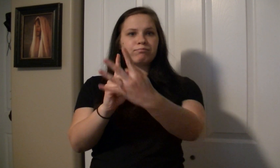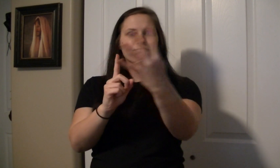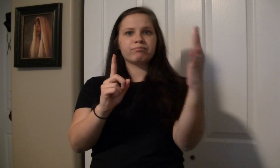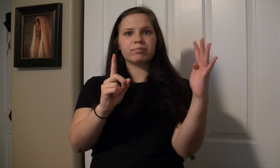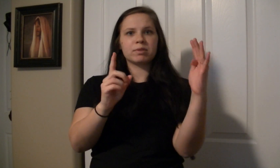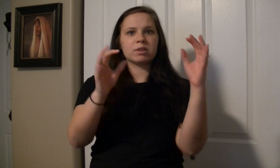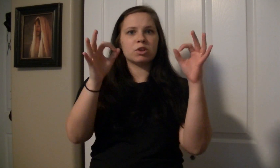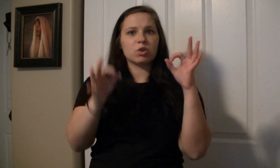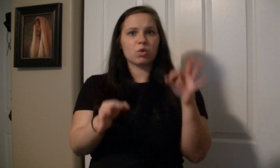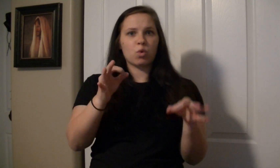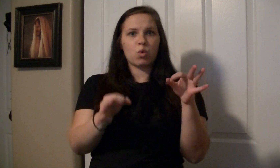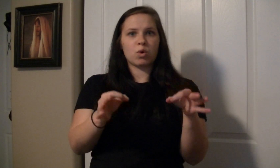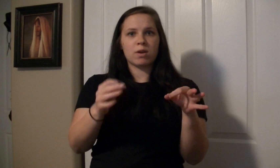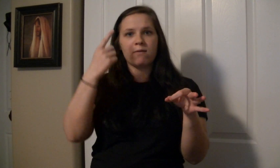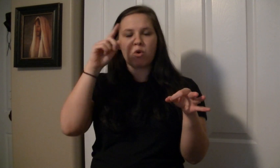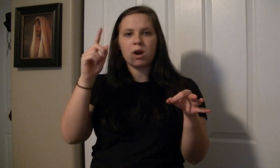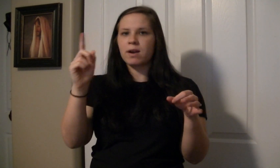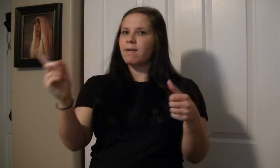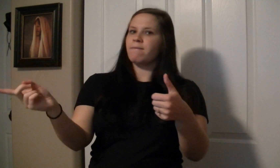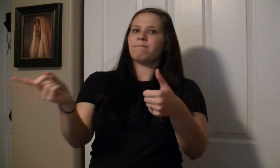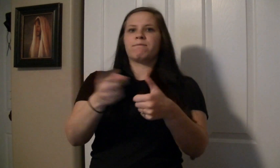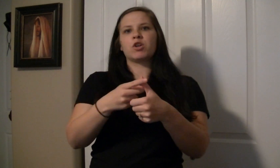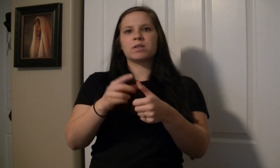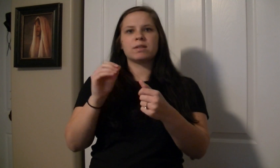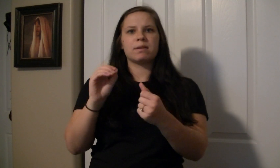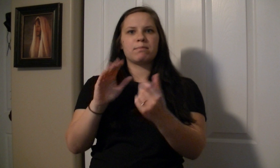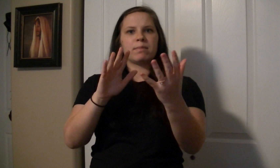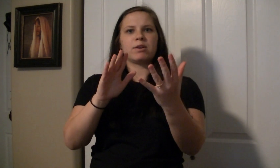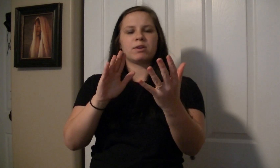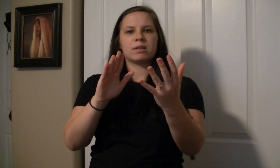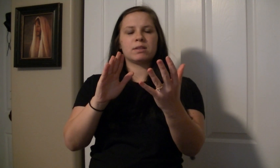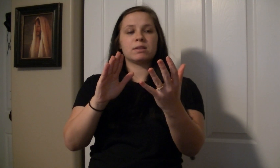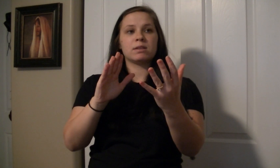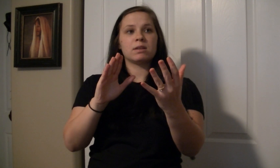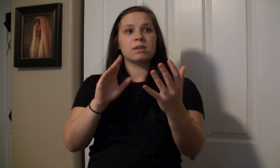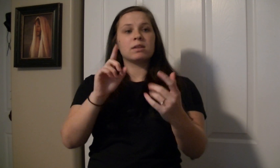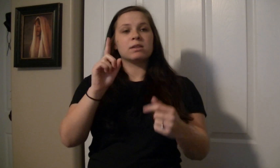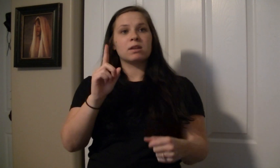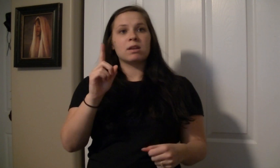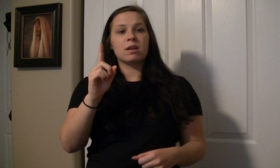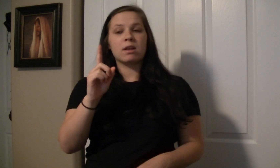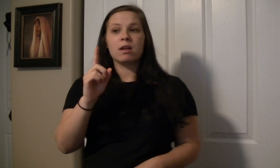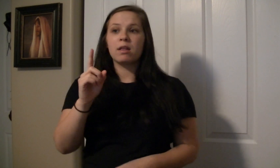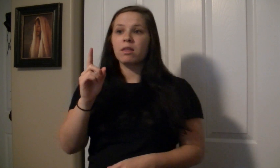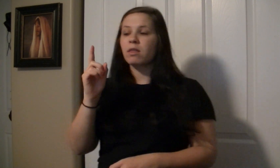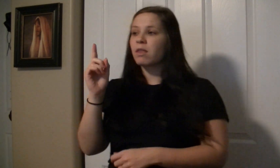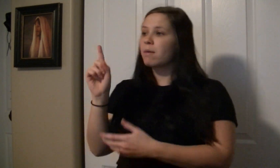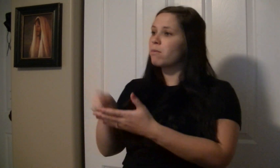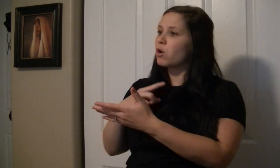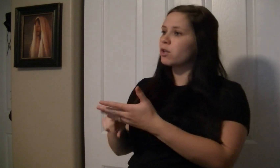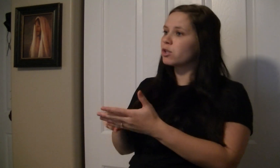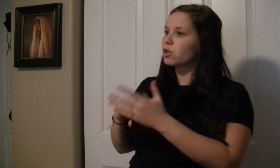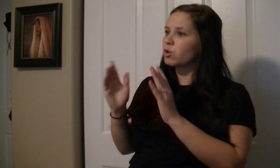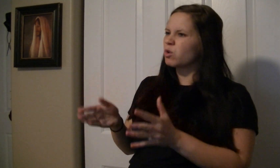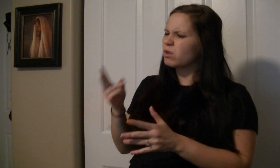that time, the prosecutor will determine whether or not there is probable cause to believe that this